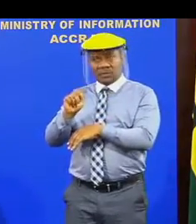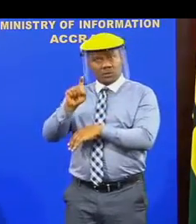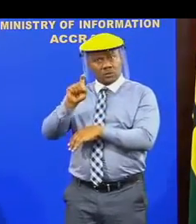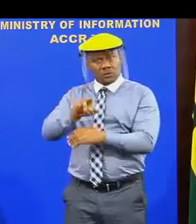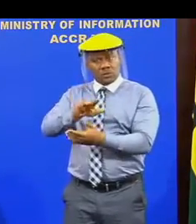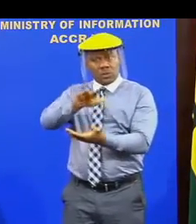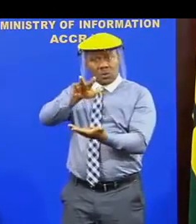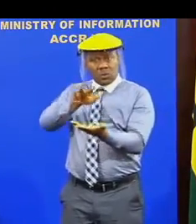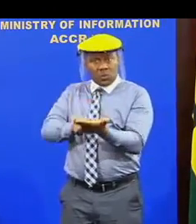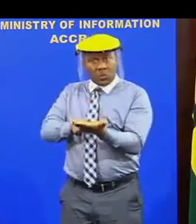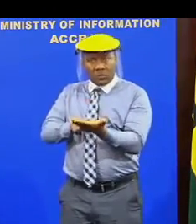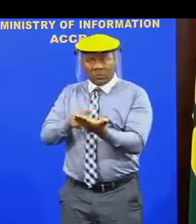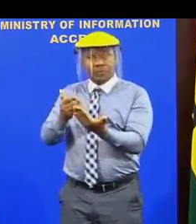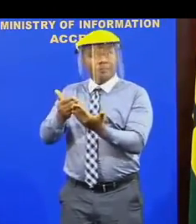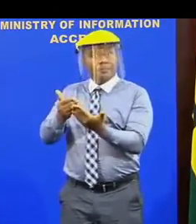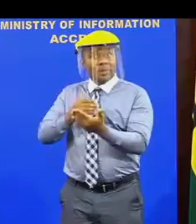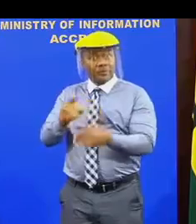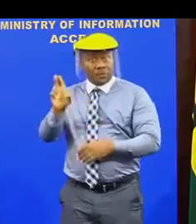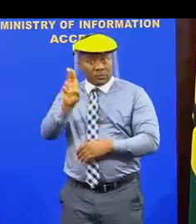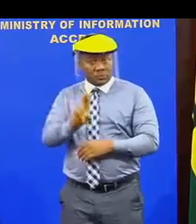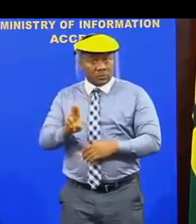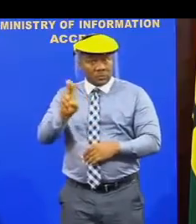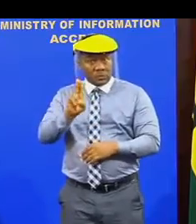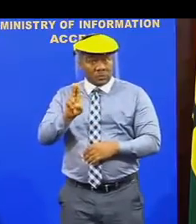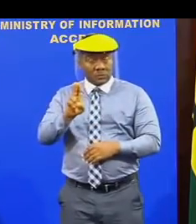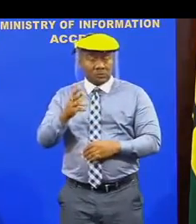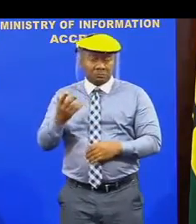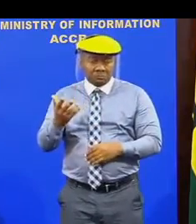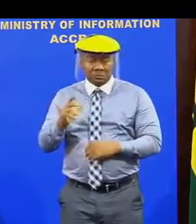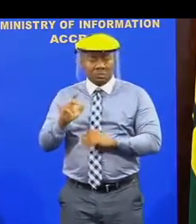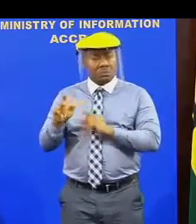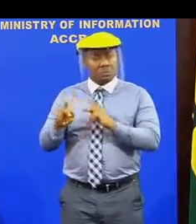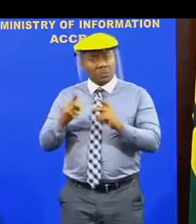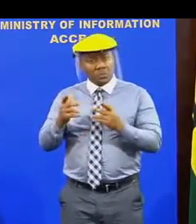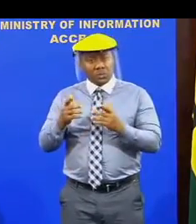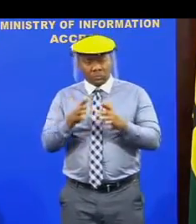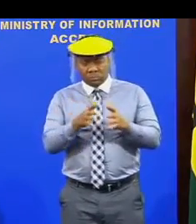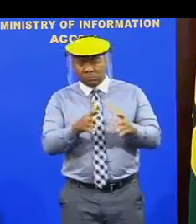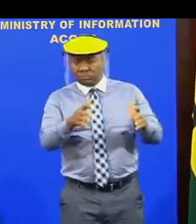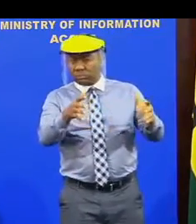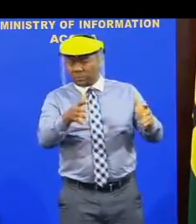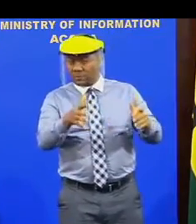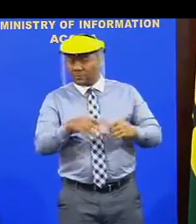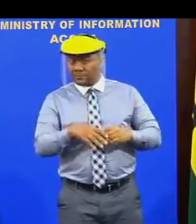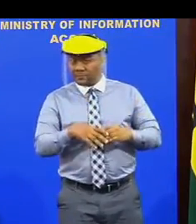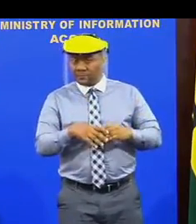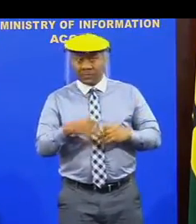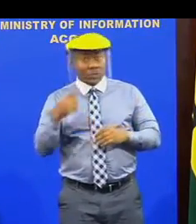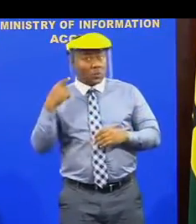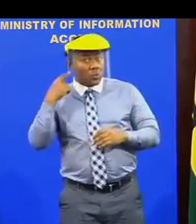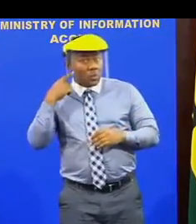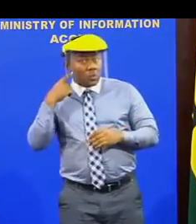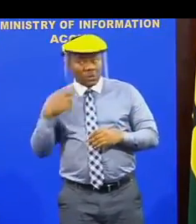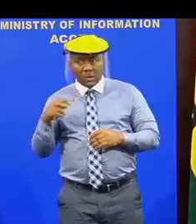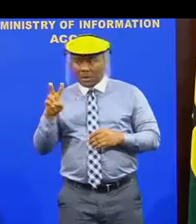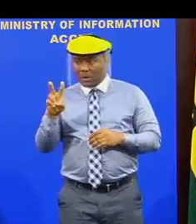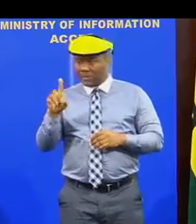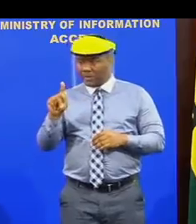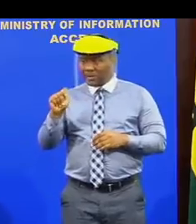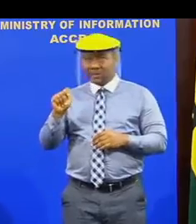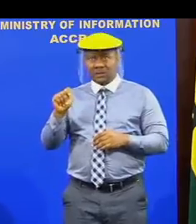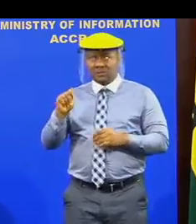for that which they are going to be used and in the population in which they are going to be used. So you'd have heard that people would be bringing in RDTs,